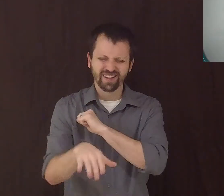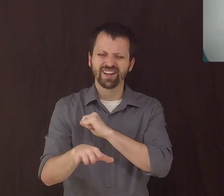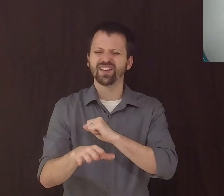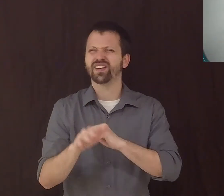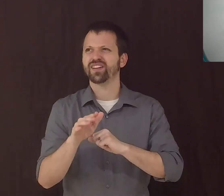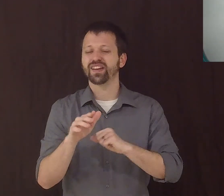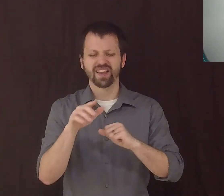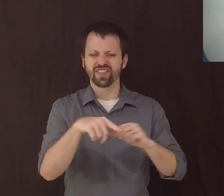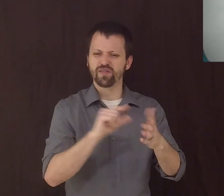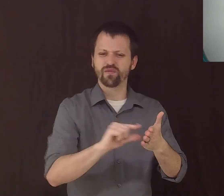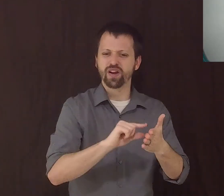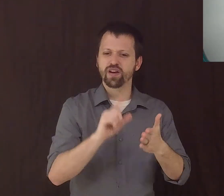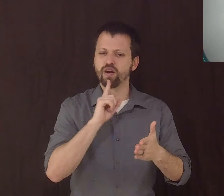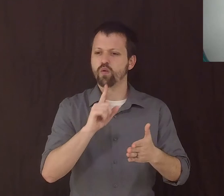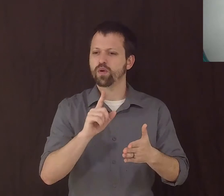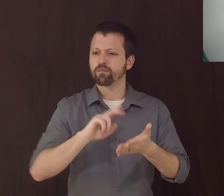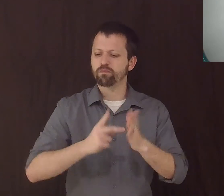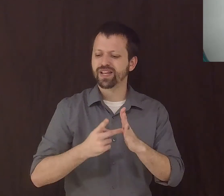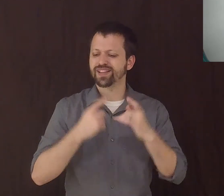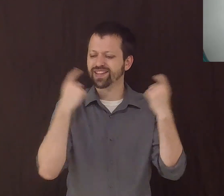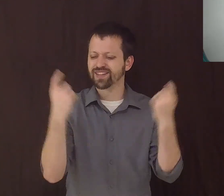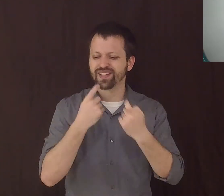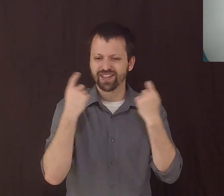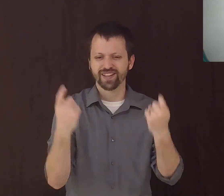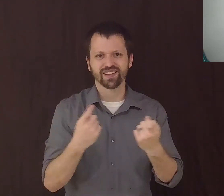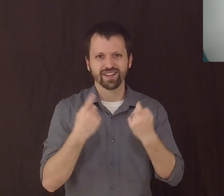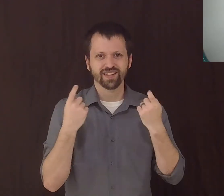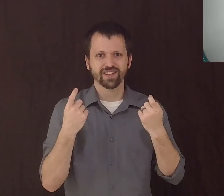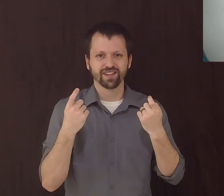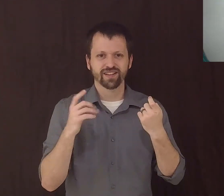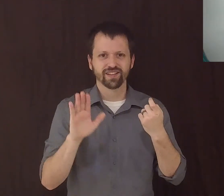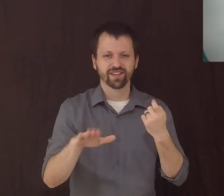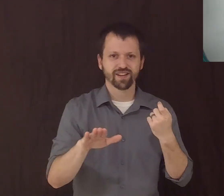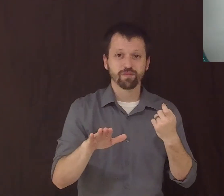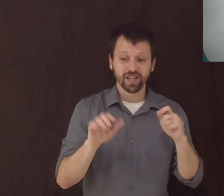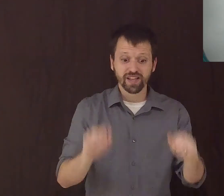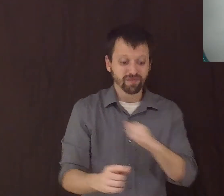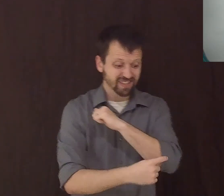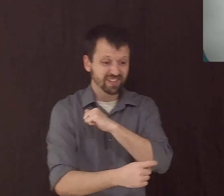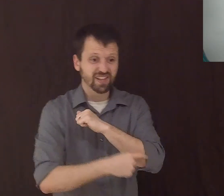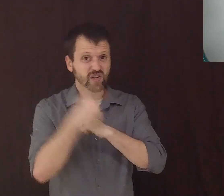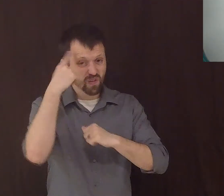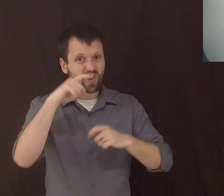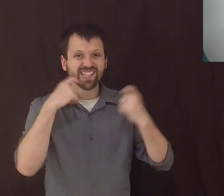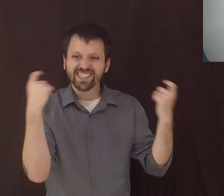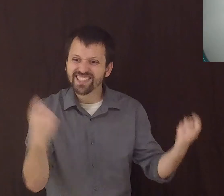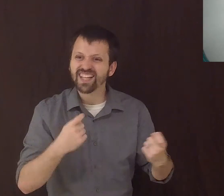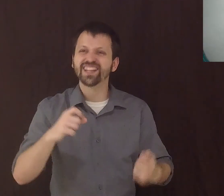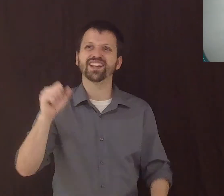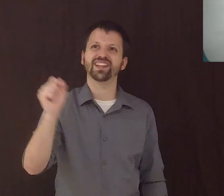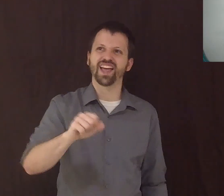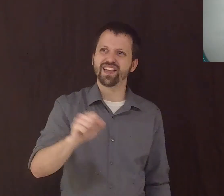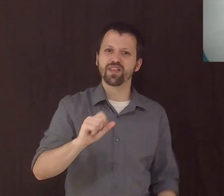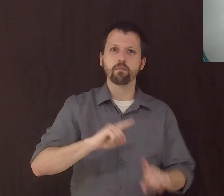necessarily mean a temptation like we think of, being tempted to sin. Although that could definitely be part